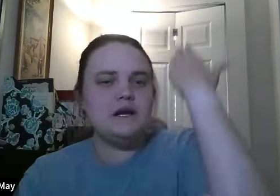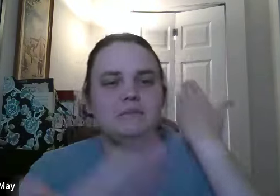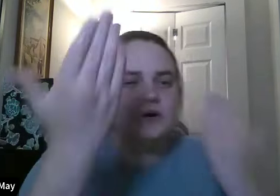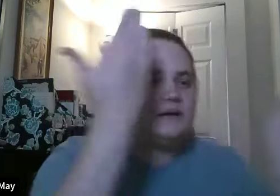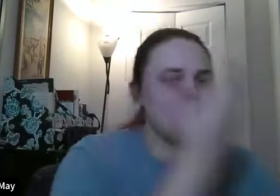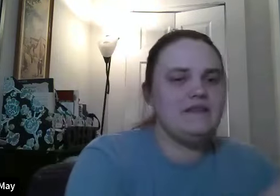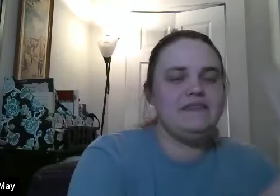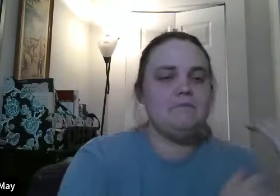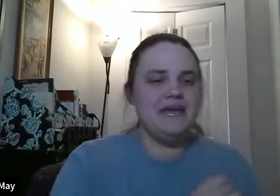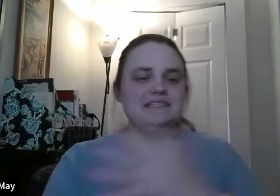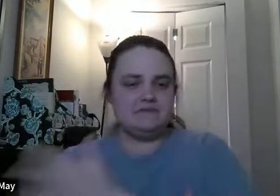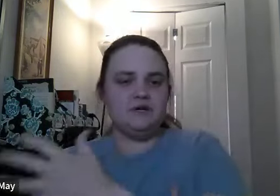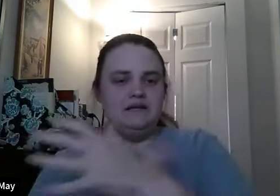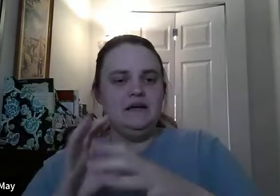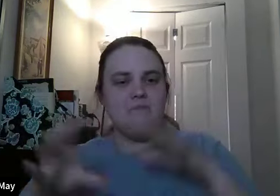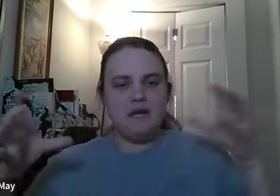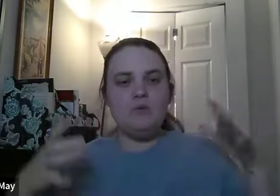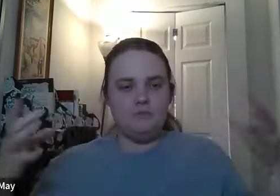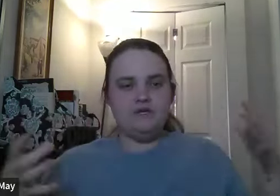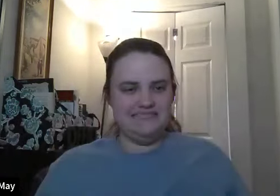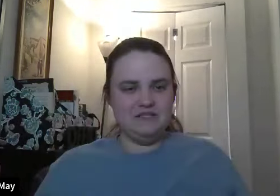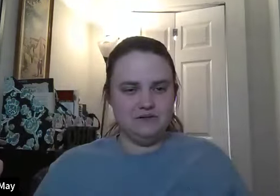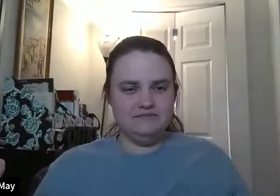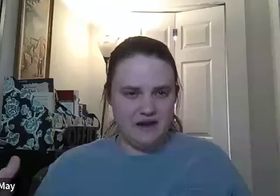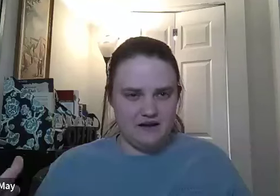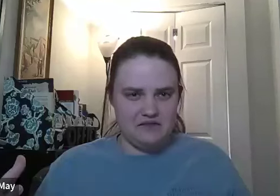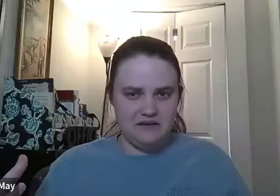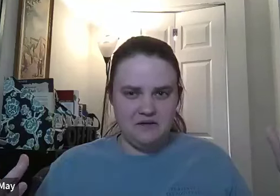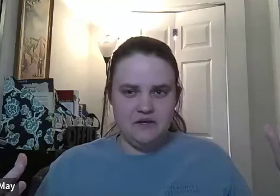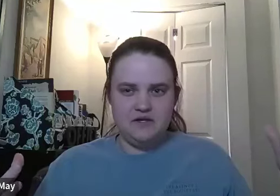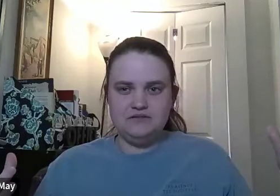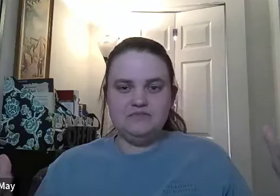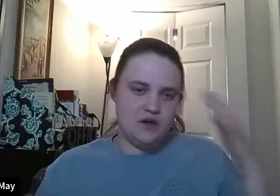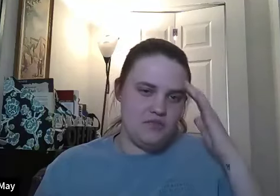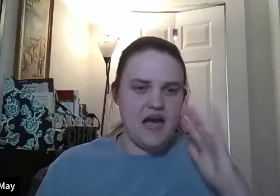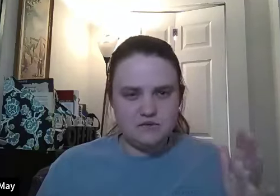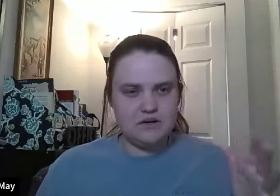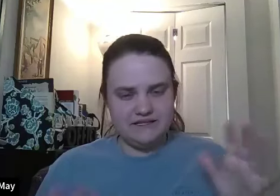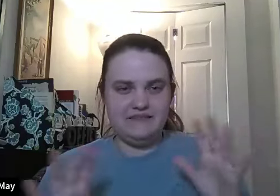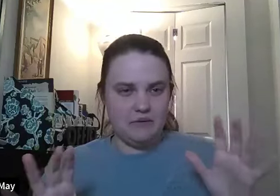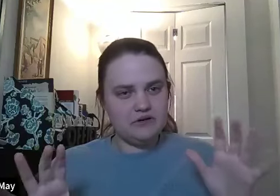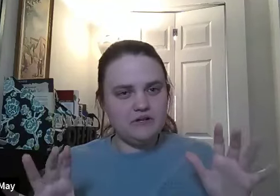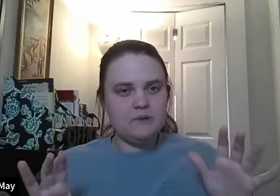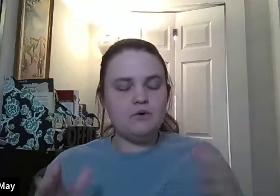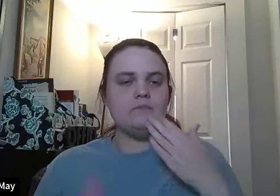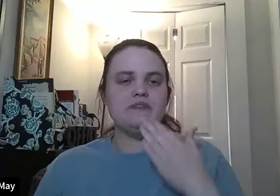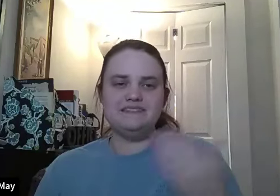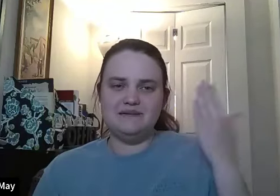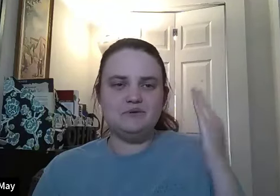morning, like they make it different, make a more bigger deal, that kind of thing. So that's where I see that one a little bit more, but the typical